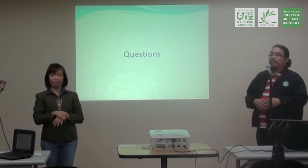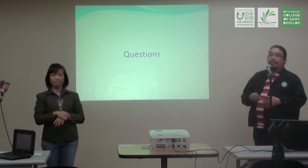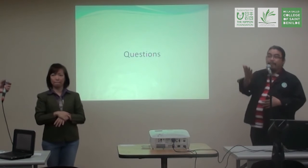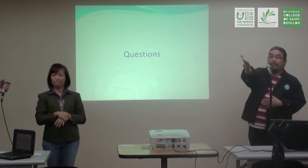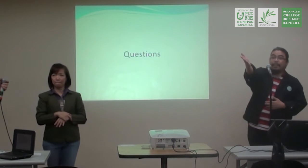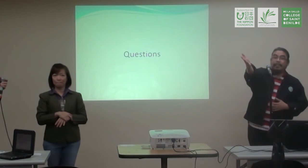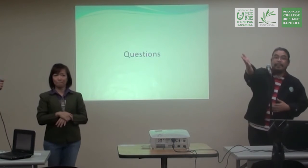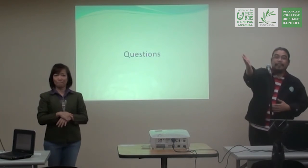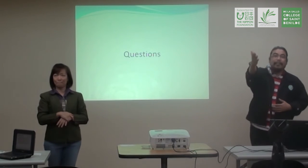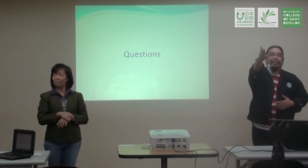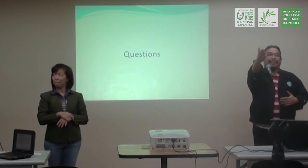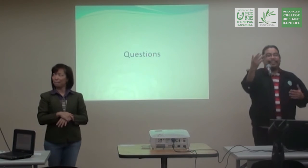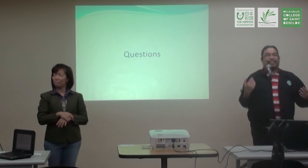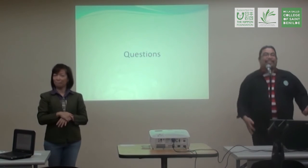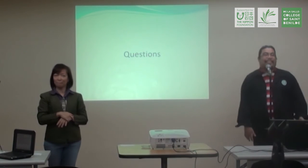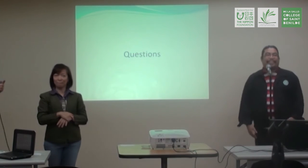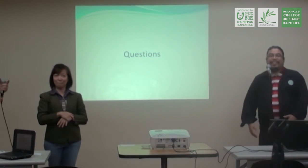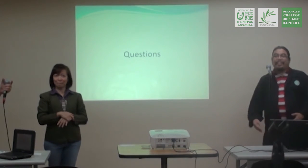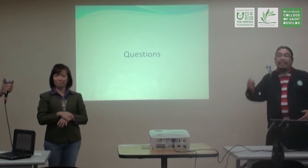Next question.